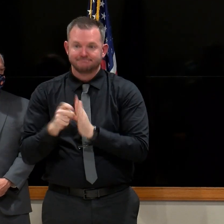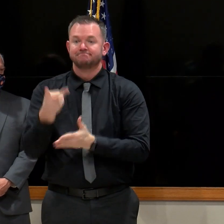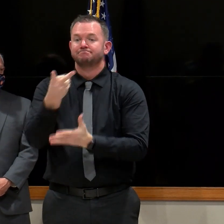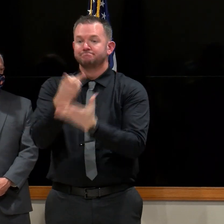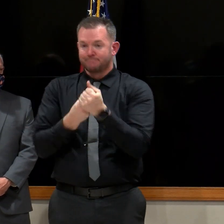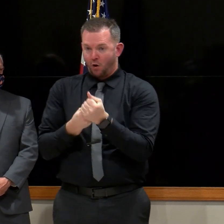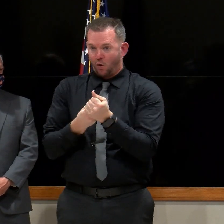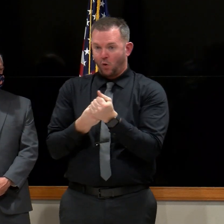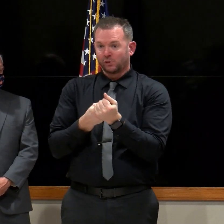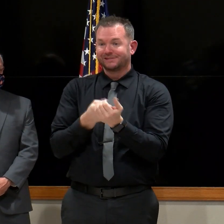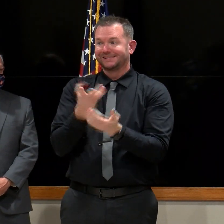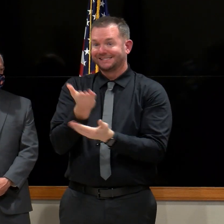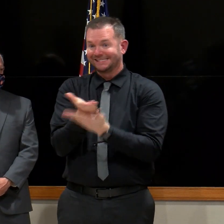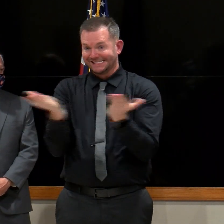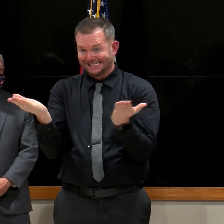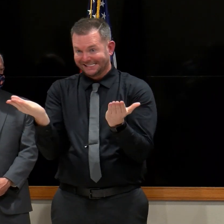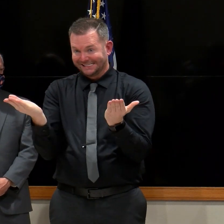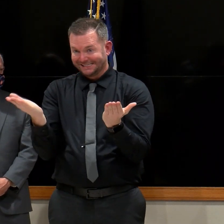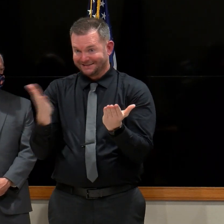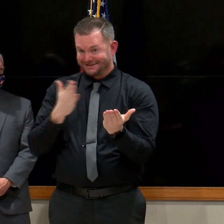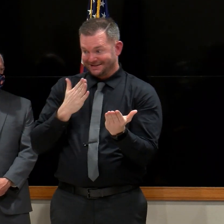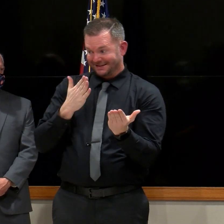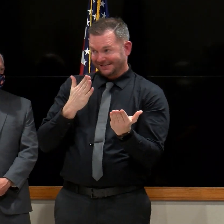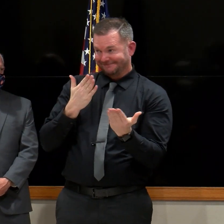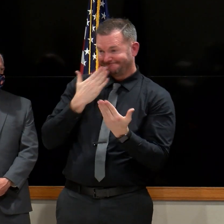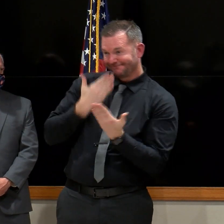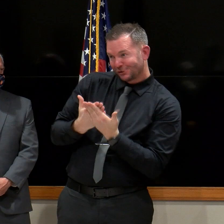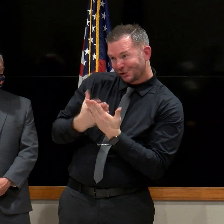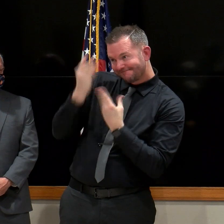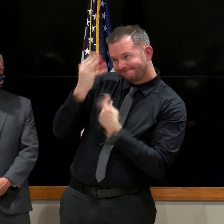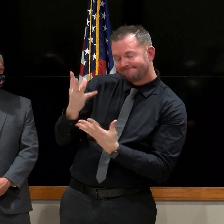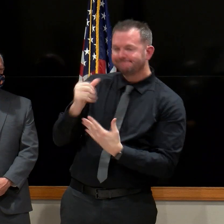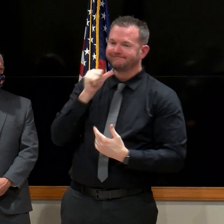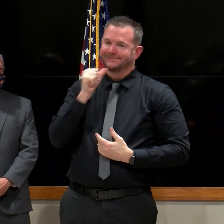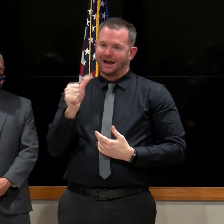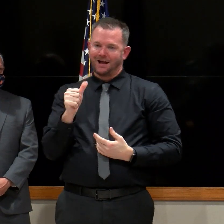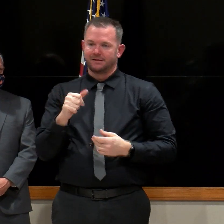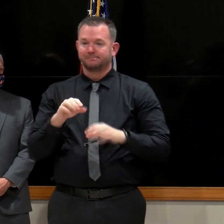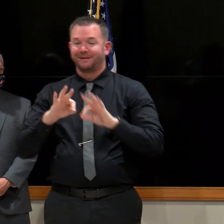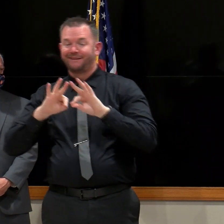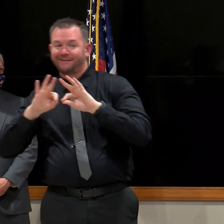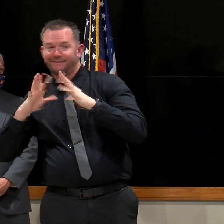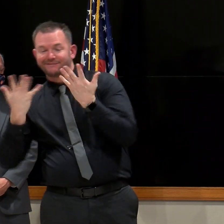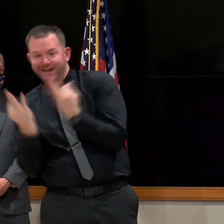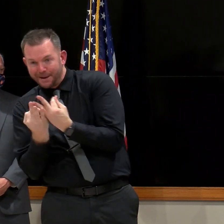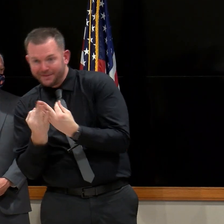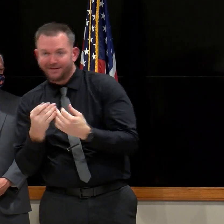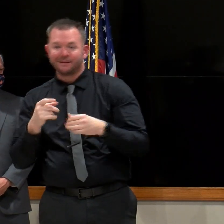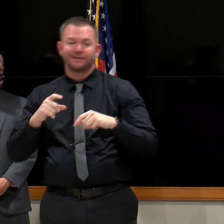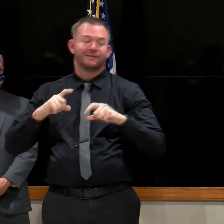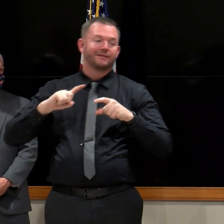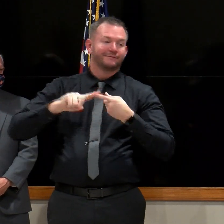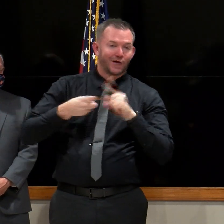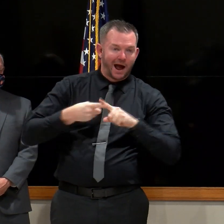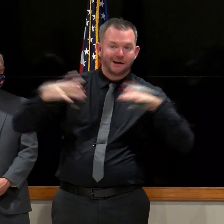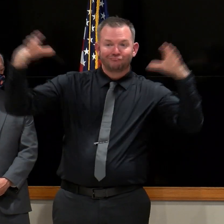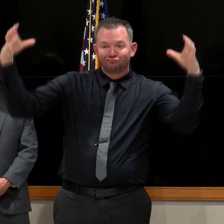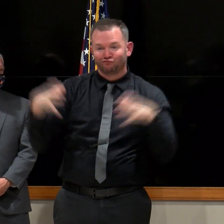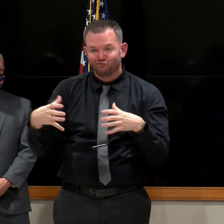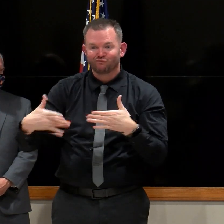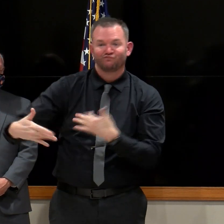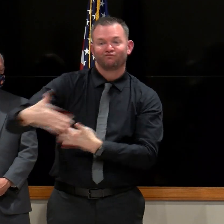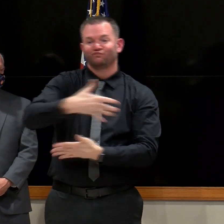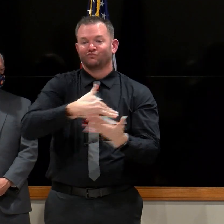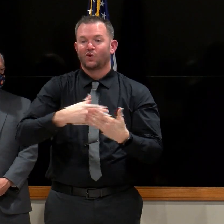members who will be engaged with each other, and one or more family members will no longer be